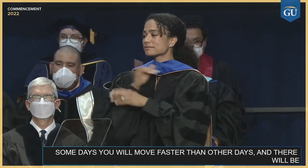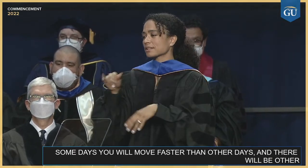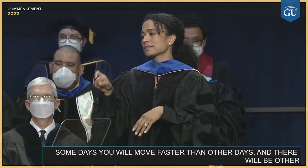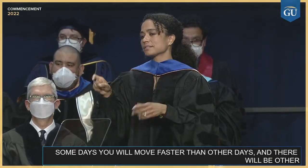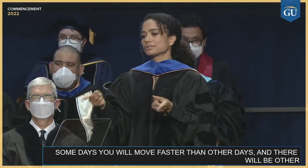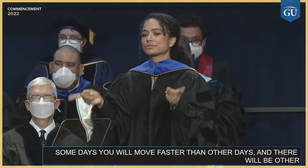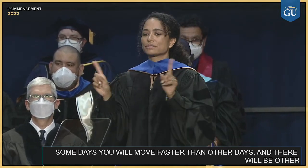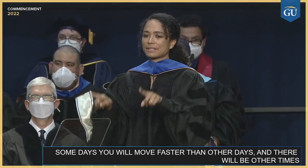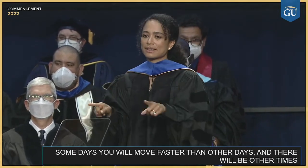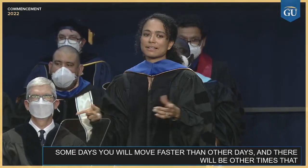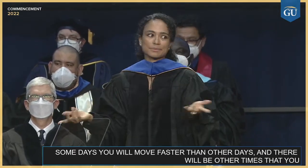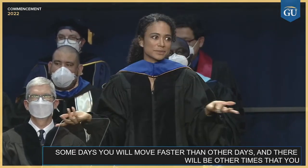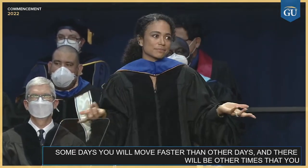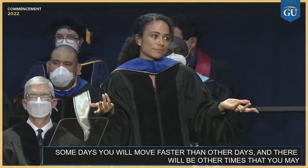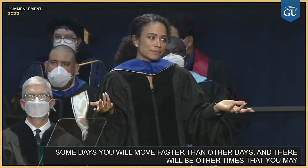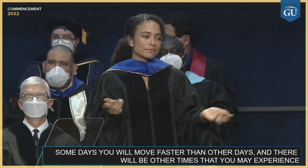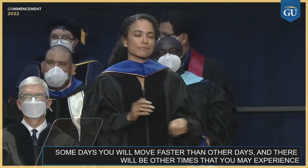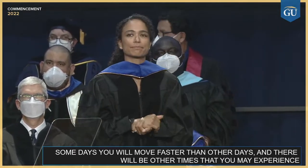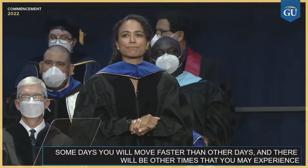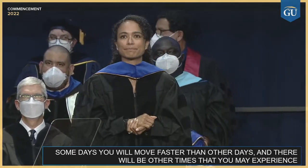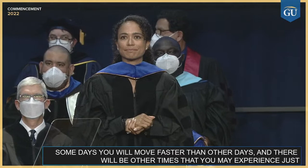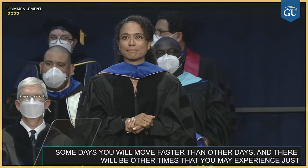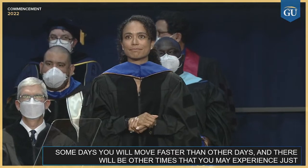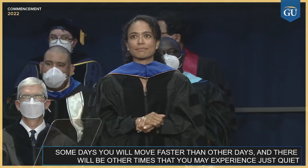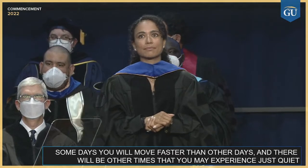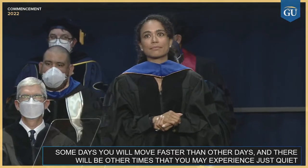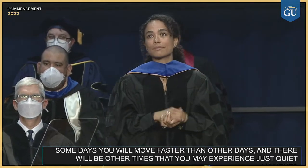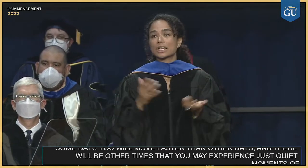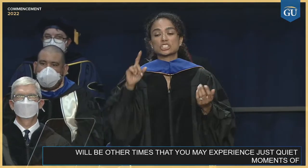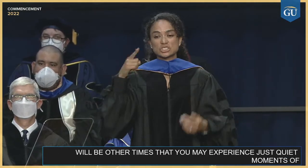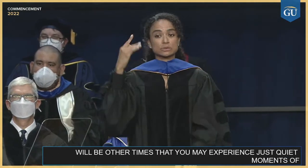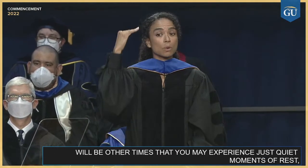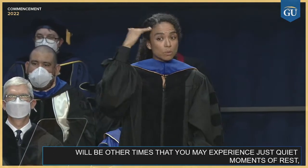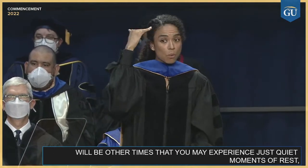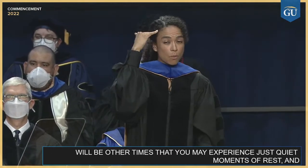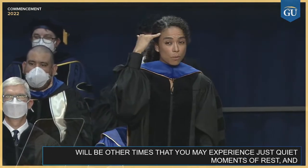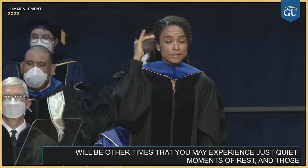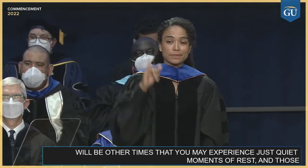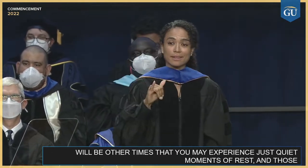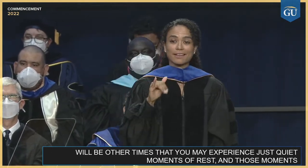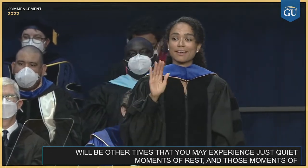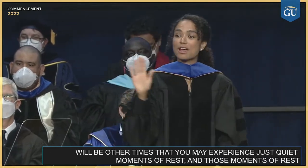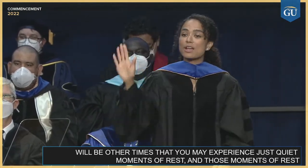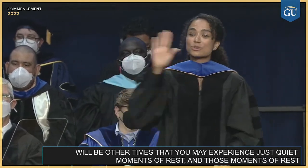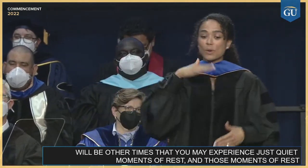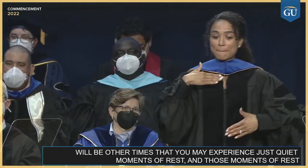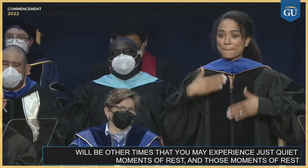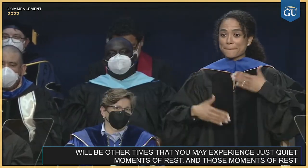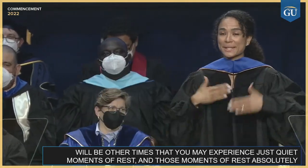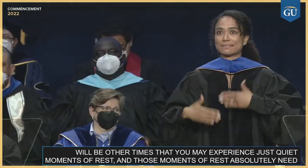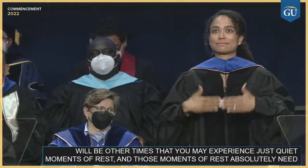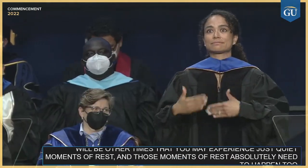of rest. And those moments of rest absolutely need to happen too. Just know that your